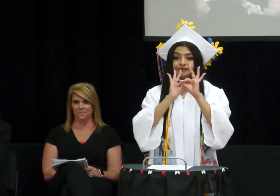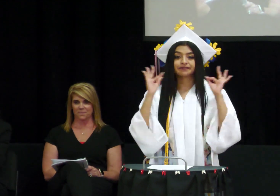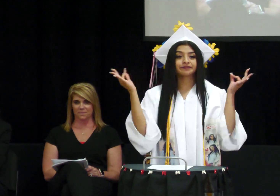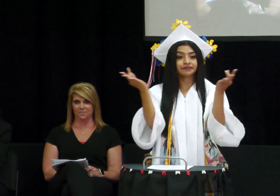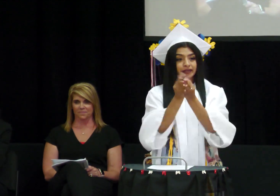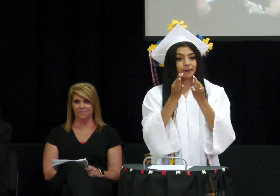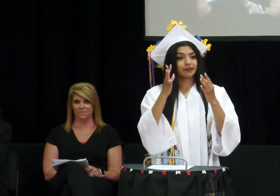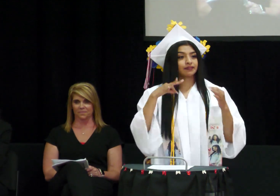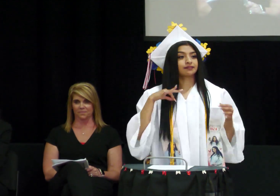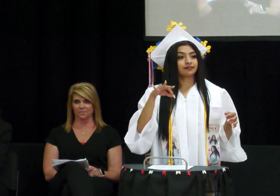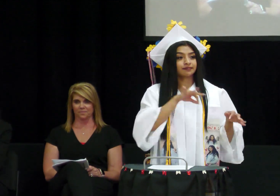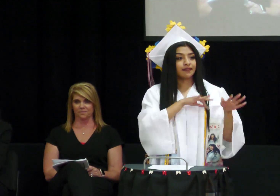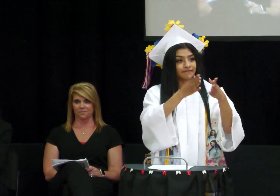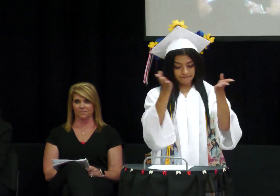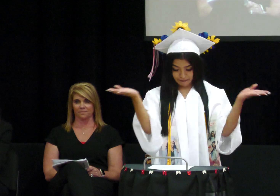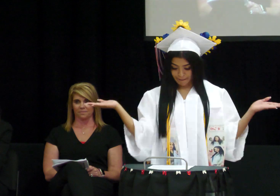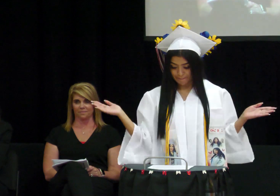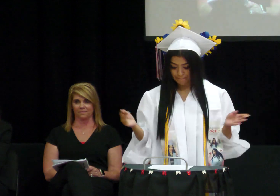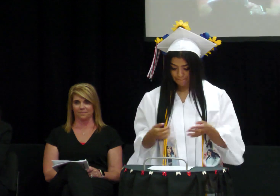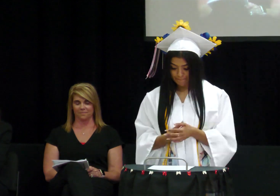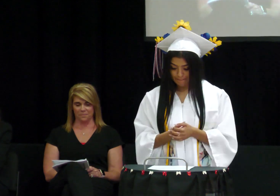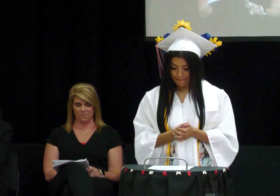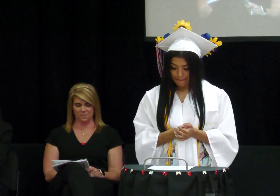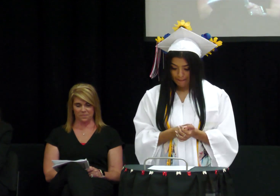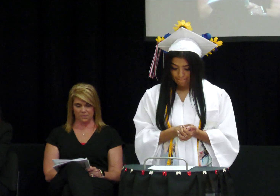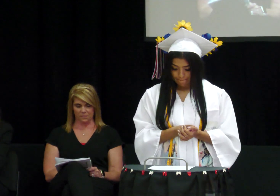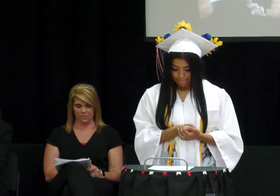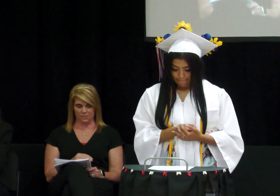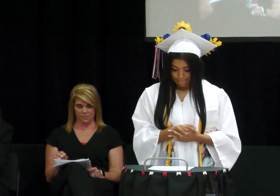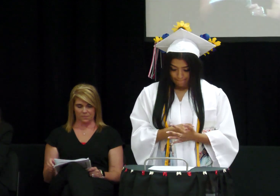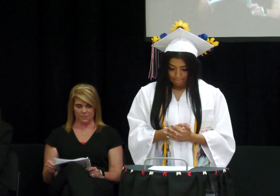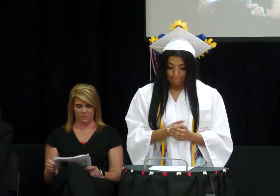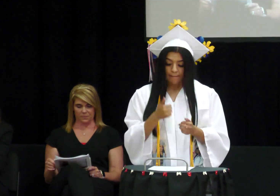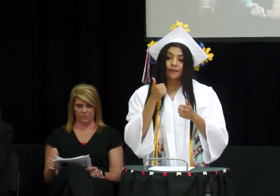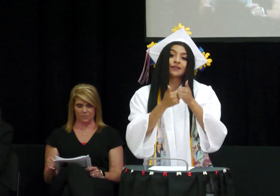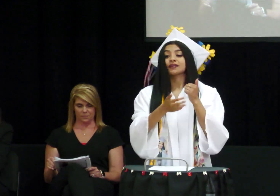I appreciate you, all of you being here, students, staff, family.